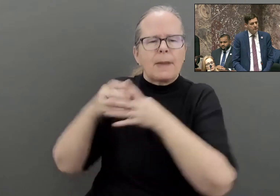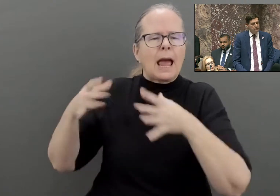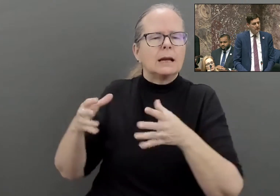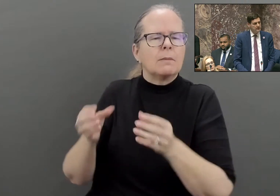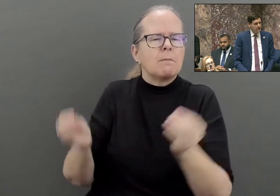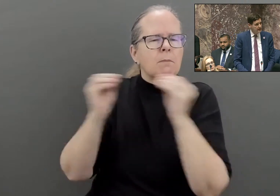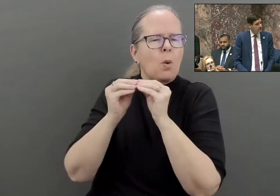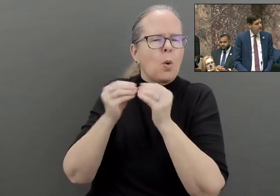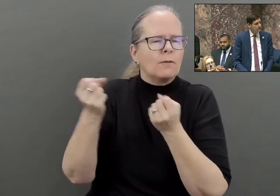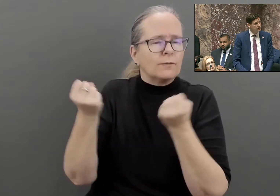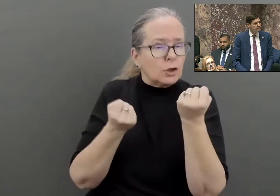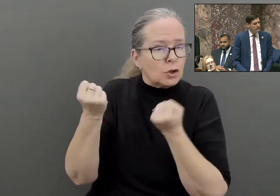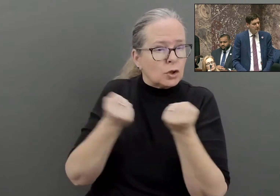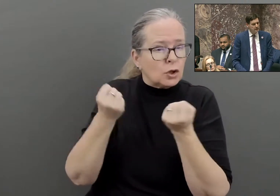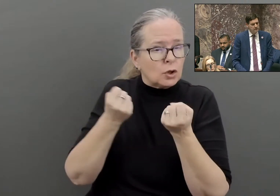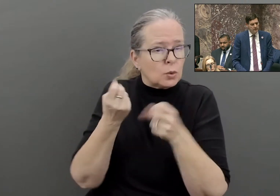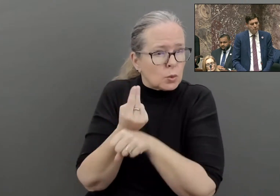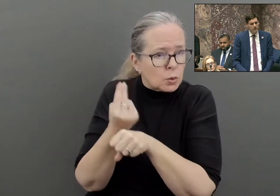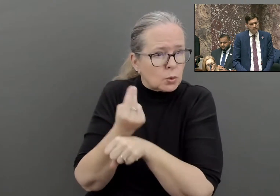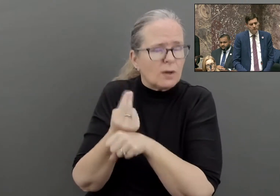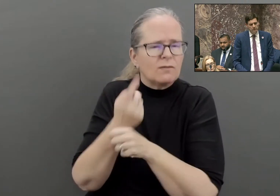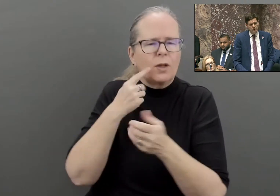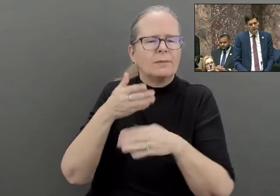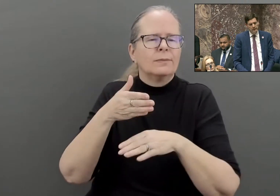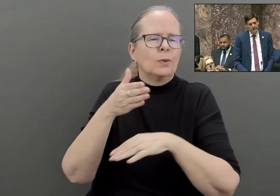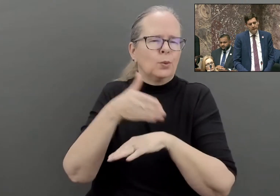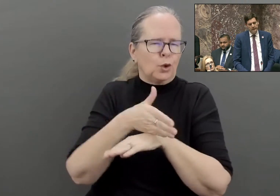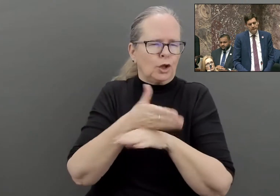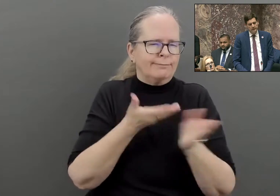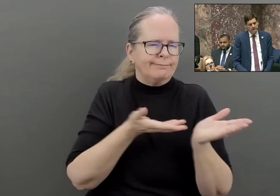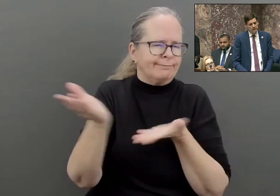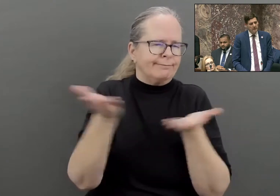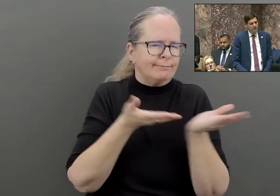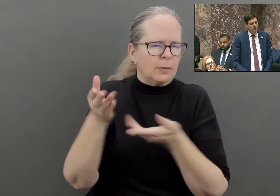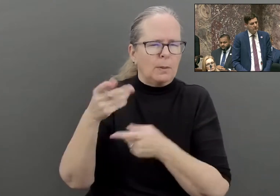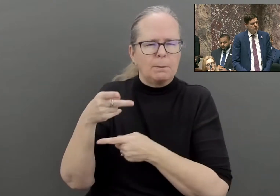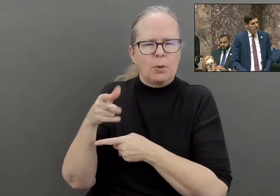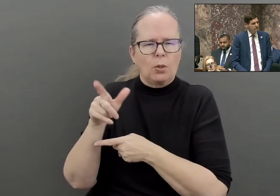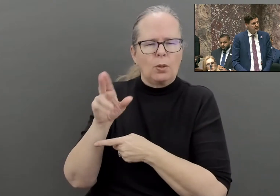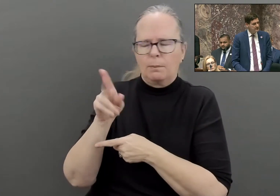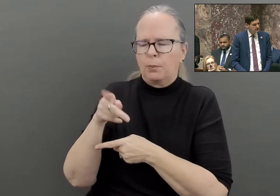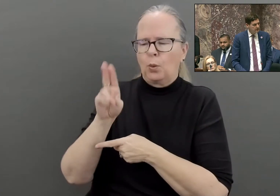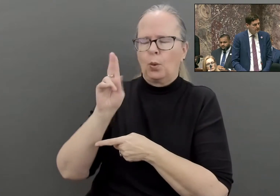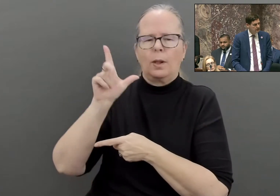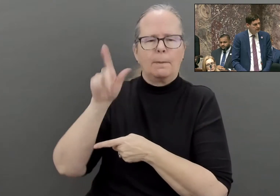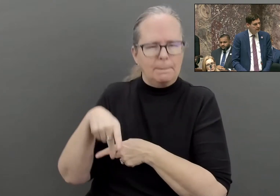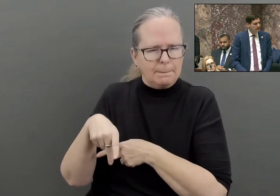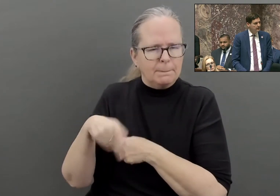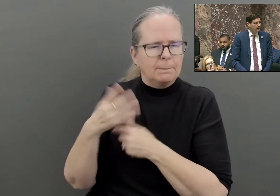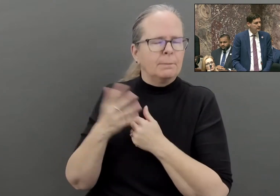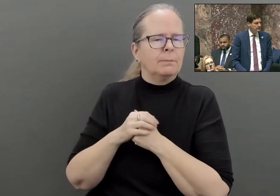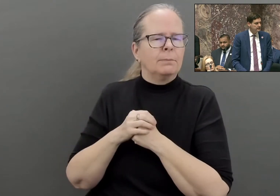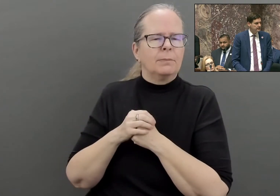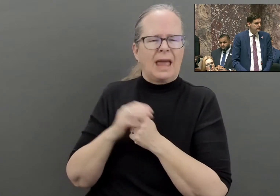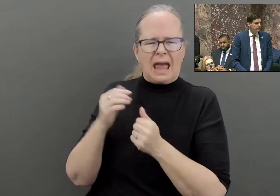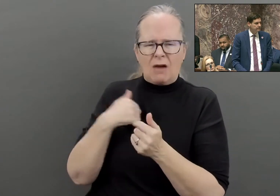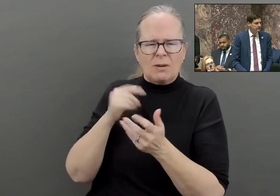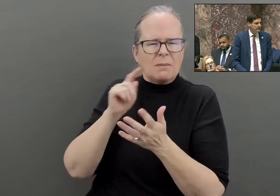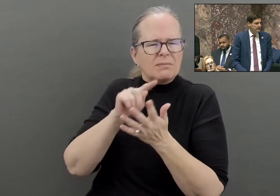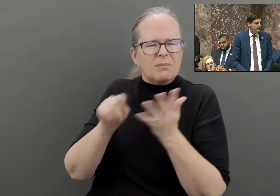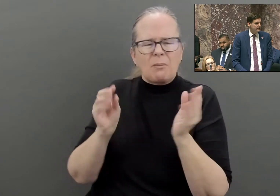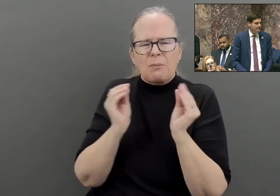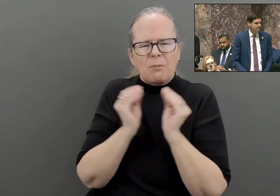BC wood products internationally, diversify markets. We've got more to do. And I thank the member for his support for the sector. And